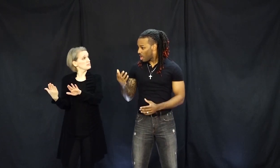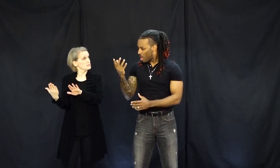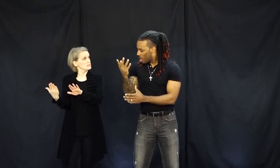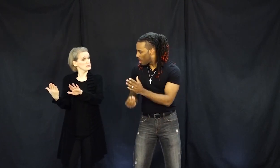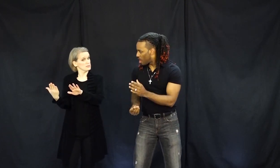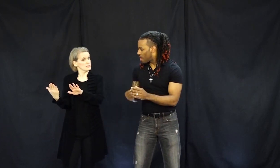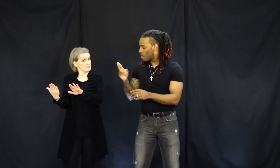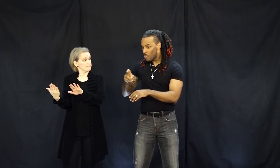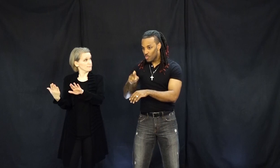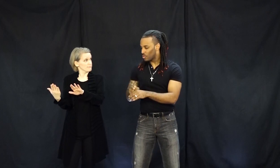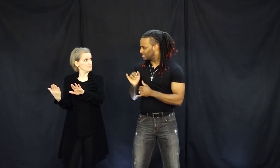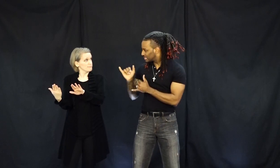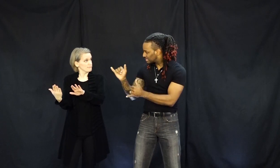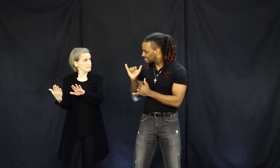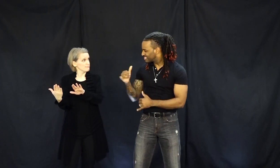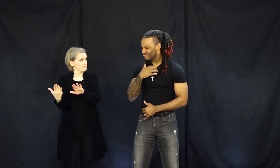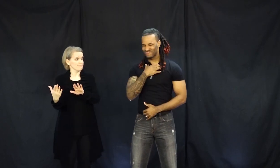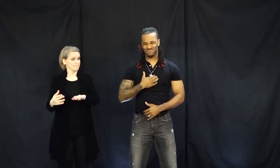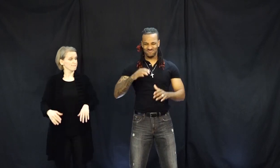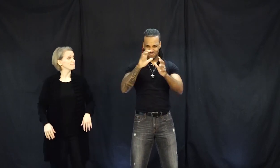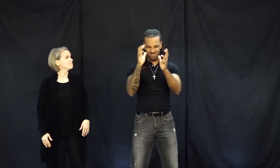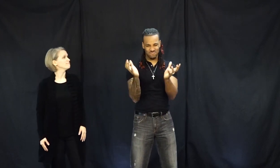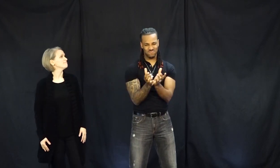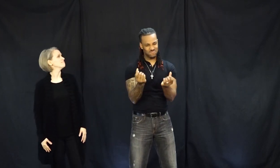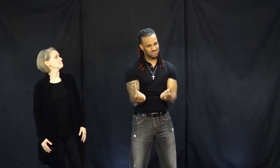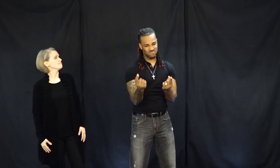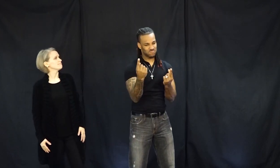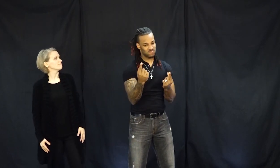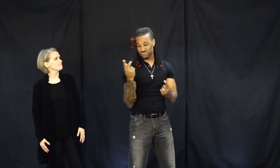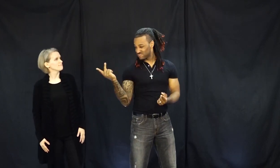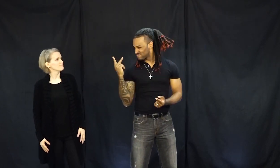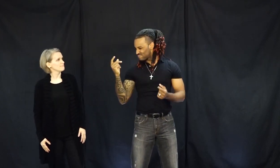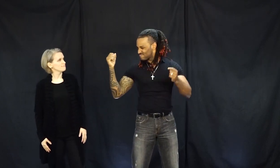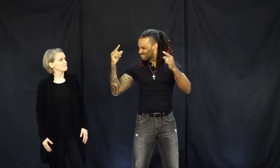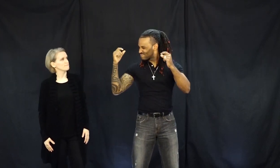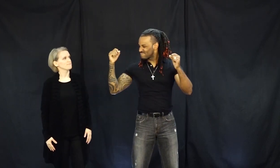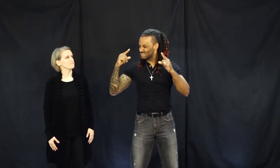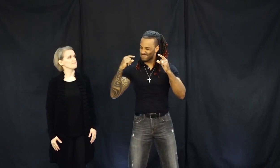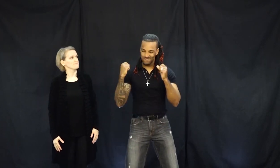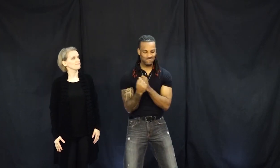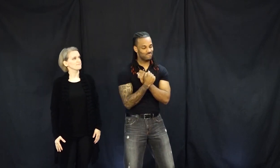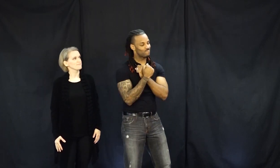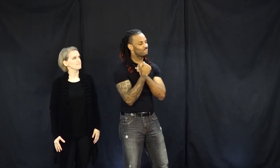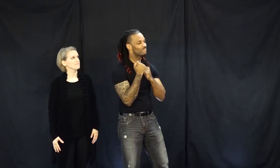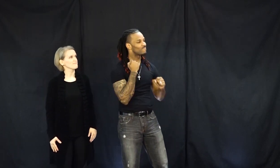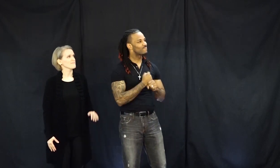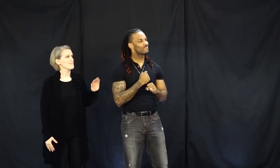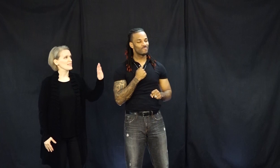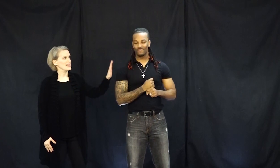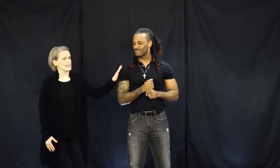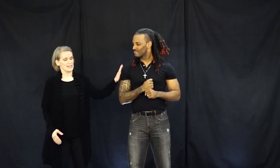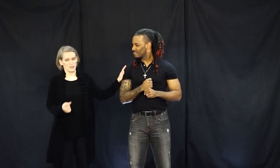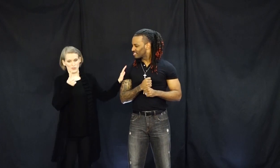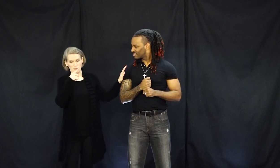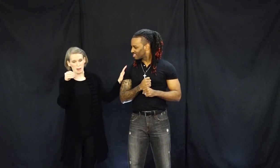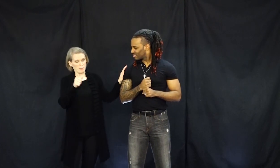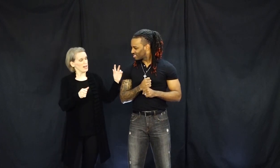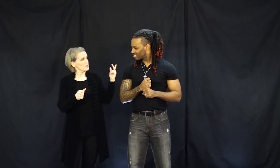course, I'm an orphan. God, I wish there was a war, then we could prove that we're worth more than anyone bargained for. Can I buy you a drink? That would be